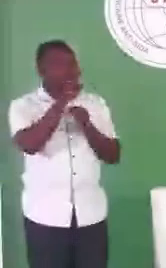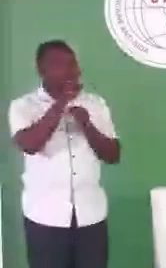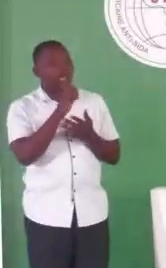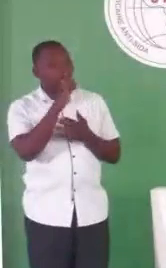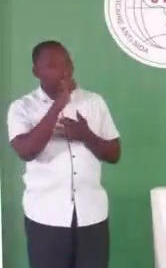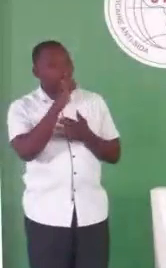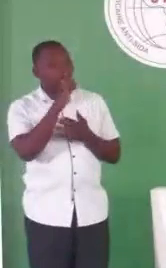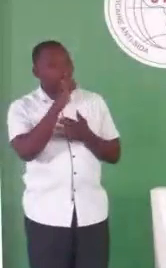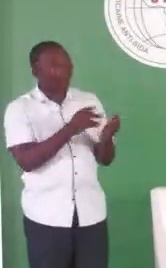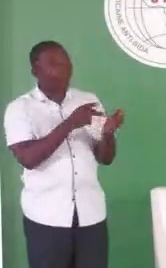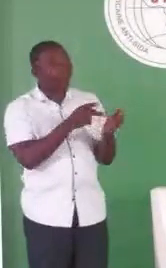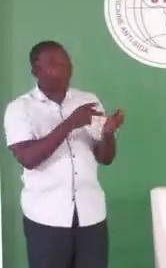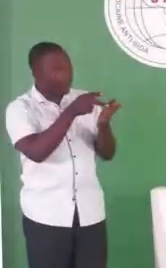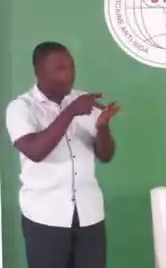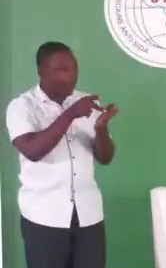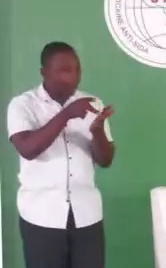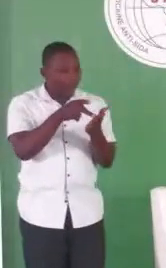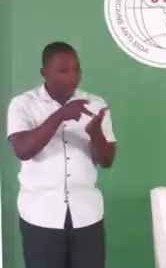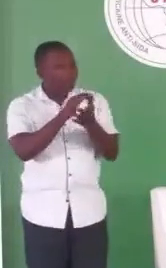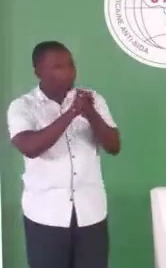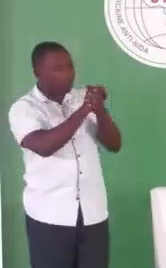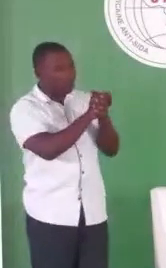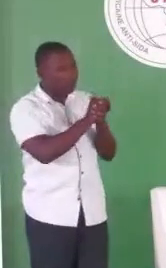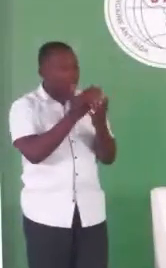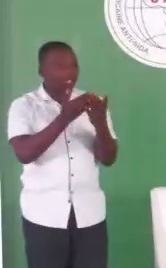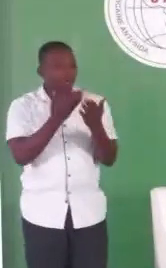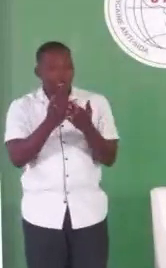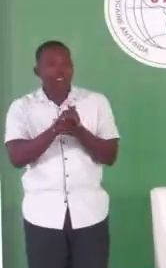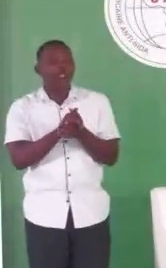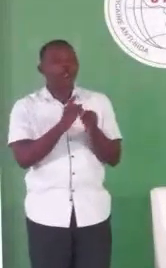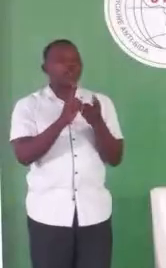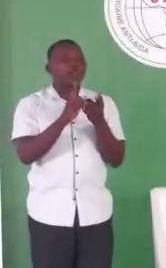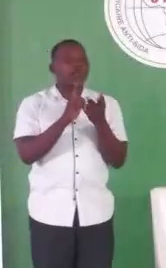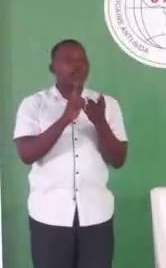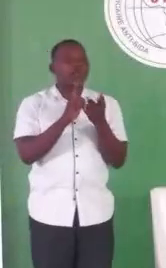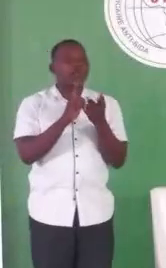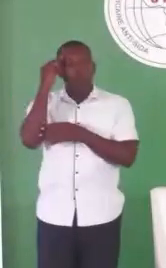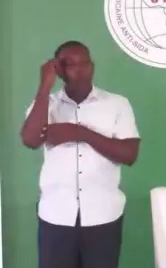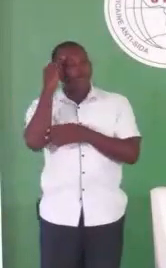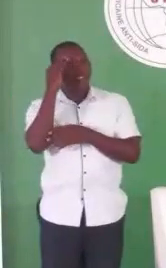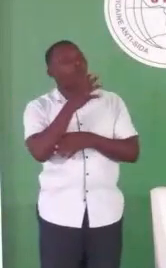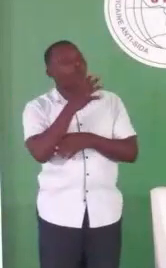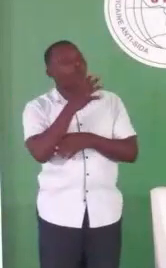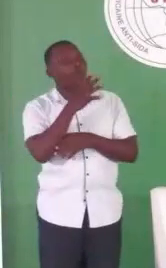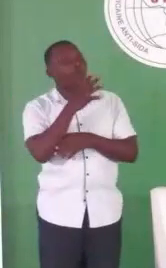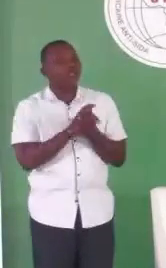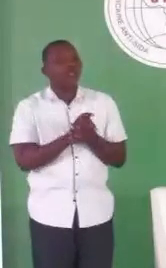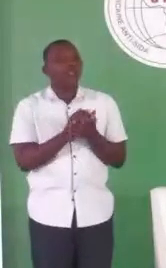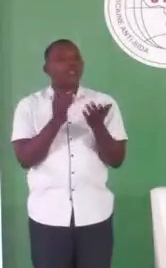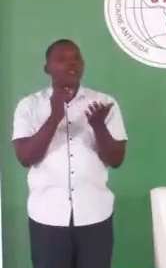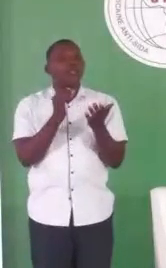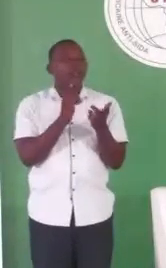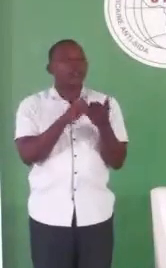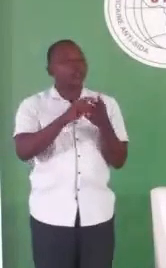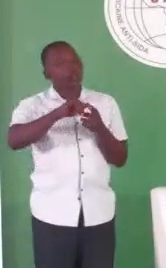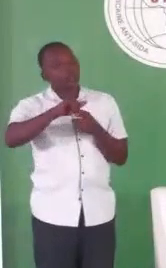now paying stipend or appreciation when it comes to the mentor mothers? And to my